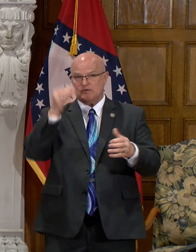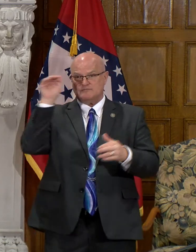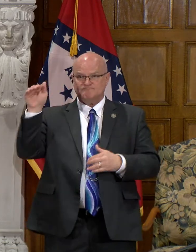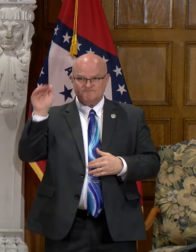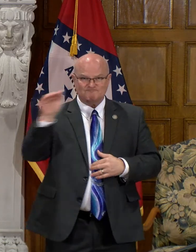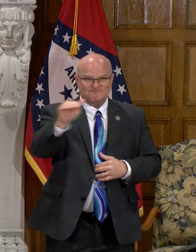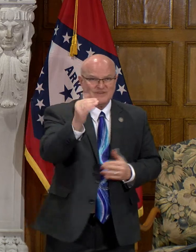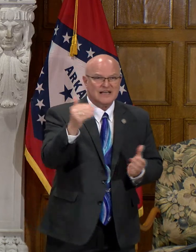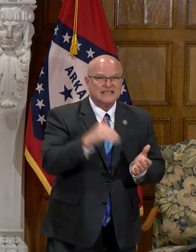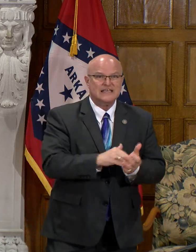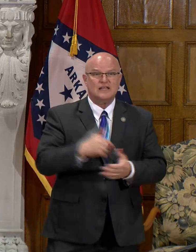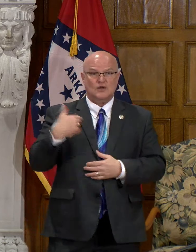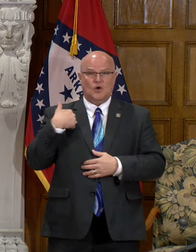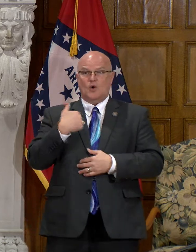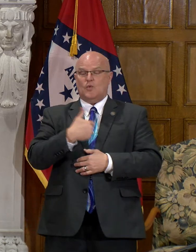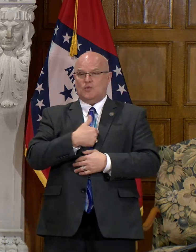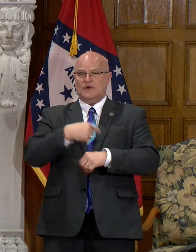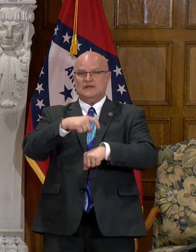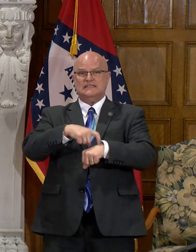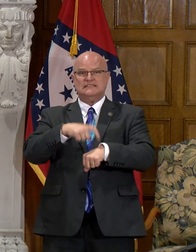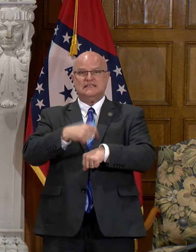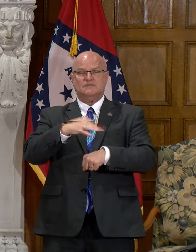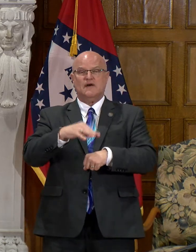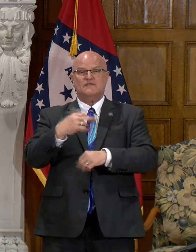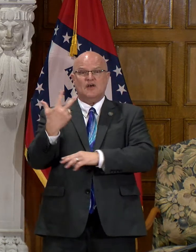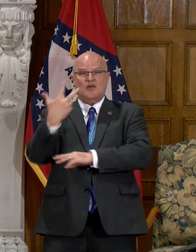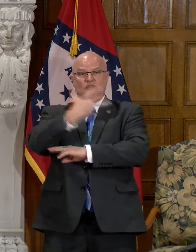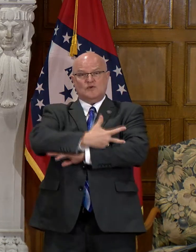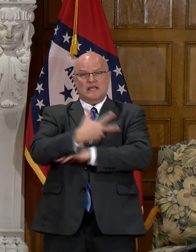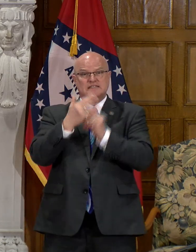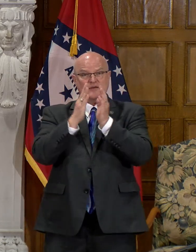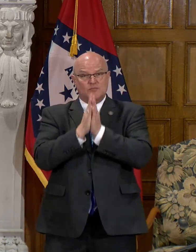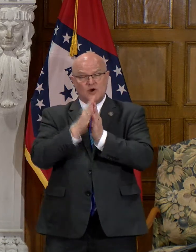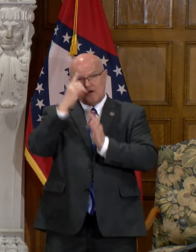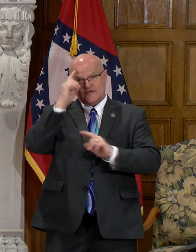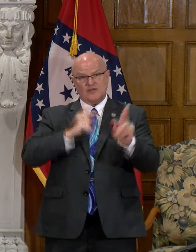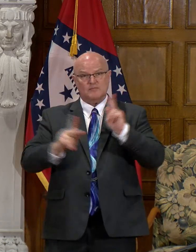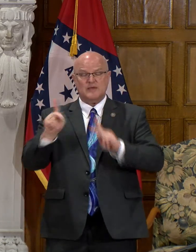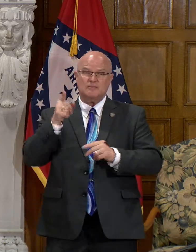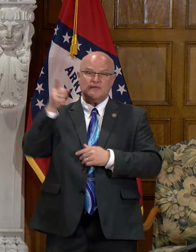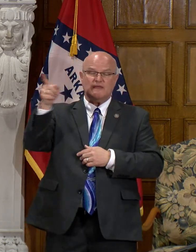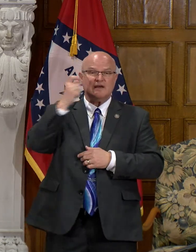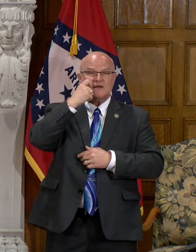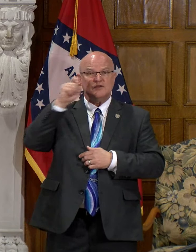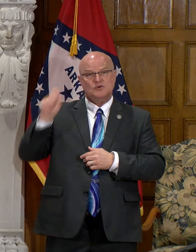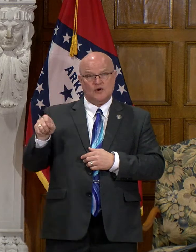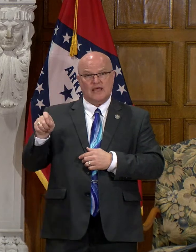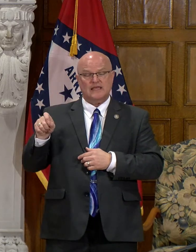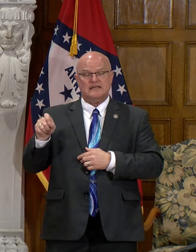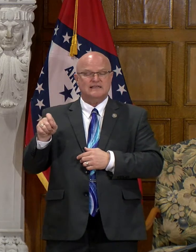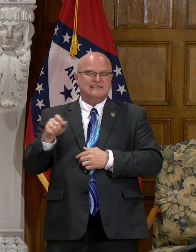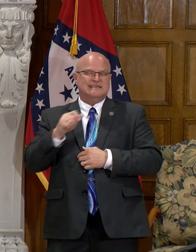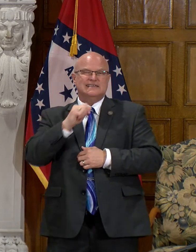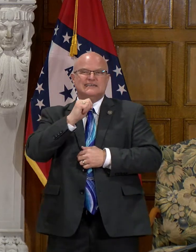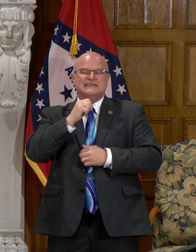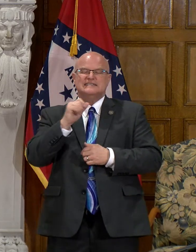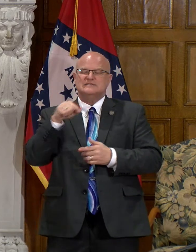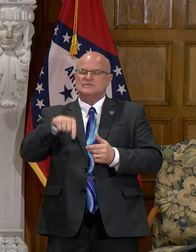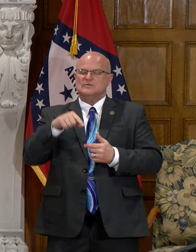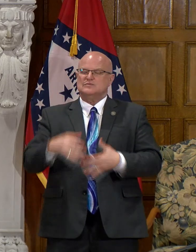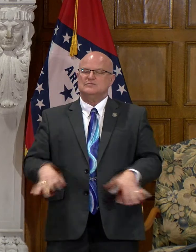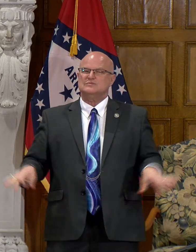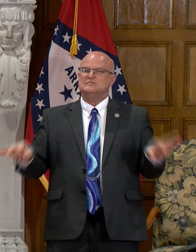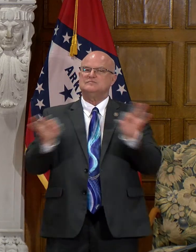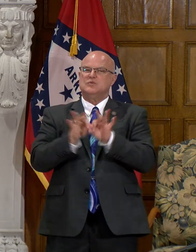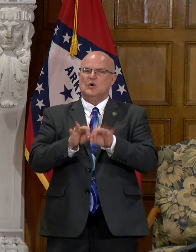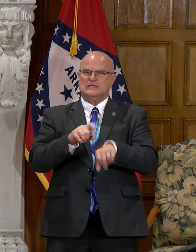remind everyone that we're in a season of 3 days of prayer for the people of Ukraine. There's probably not a more important